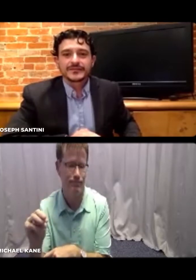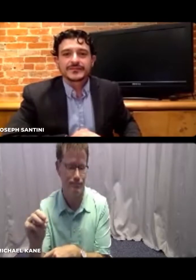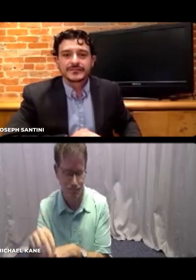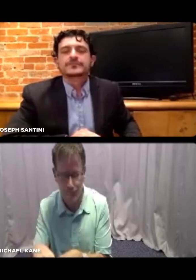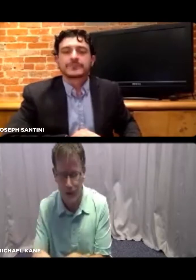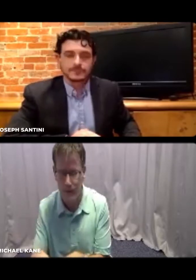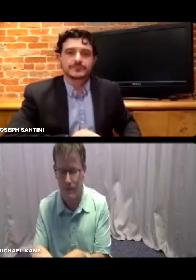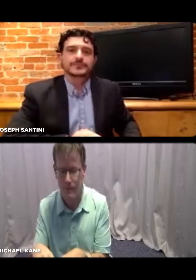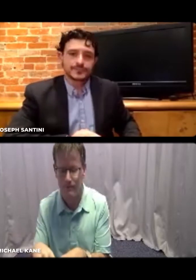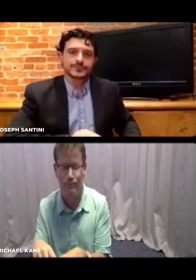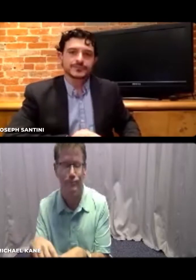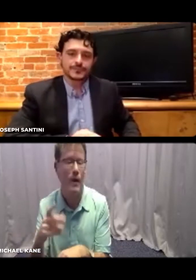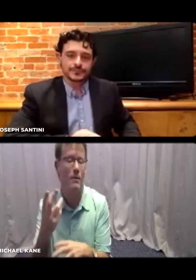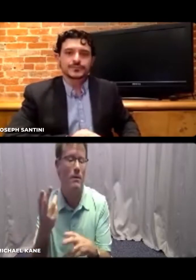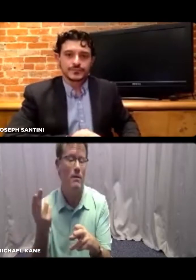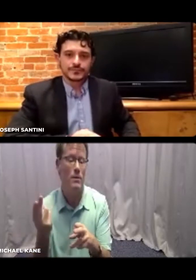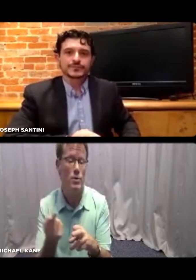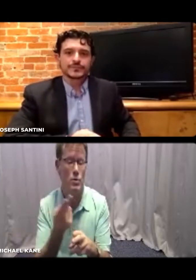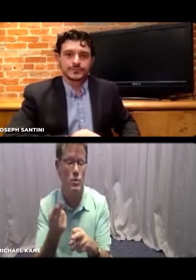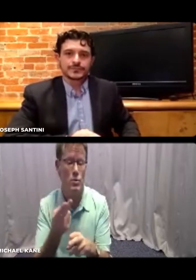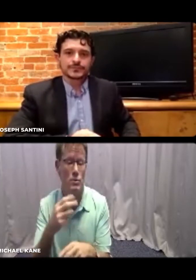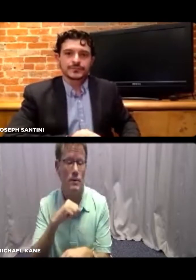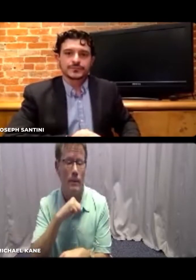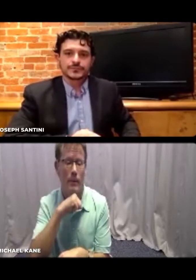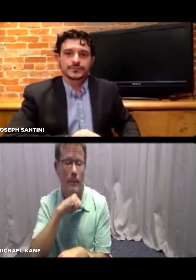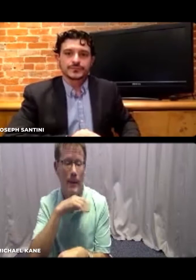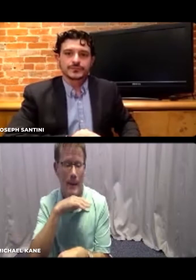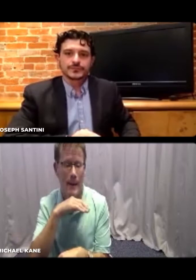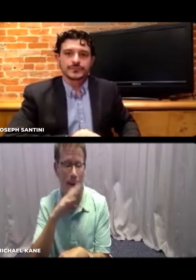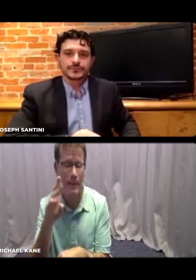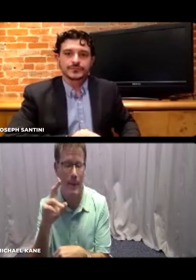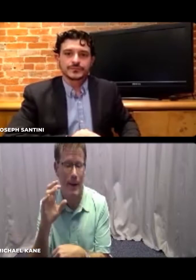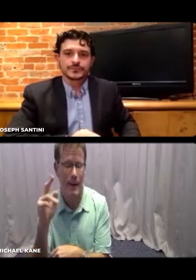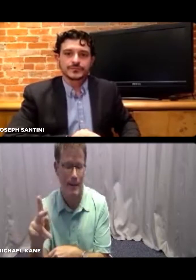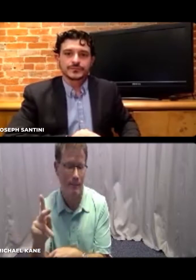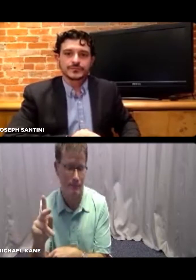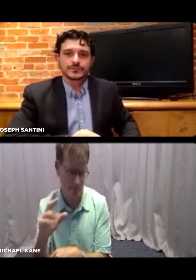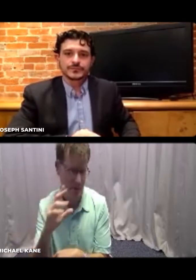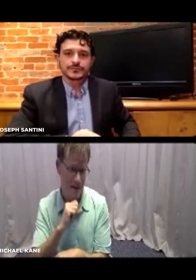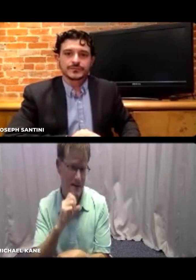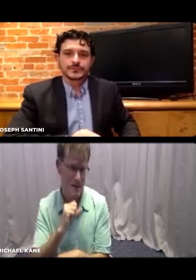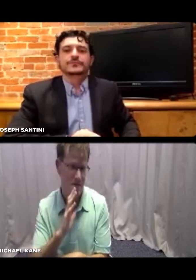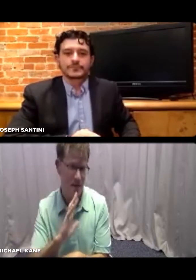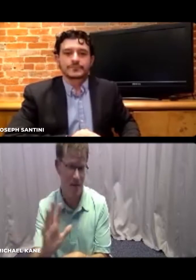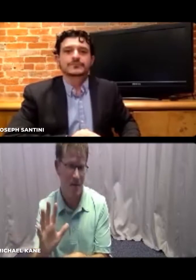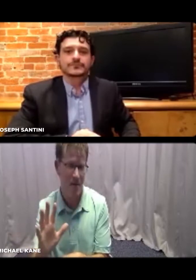ATM. They could have a piggy bank. That's typical for the age of 5.